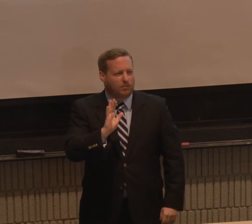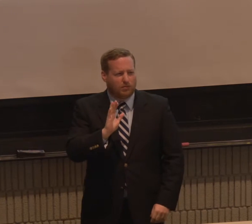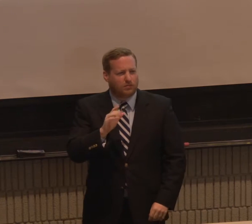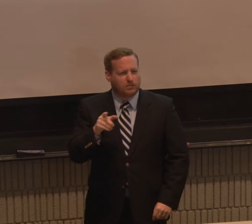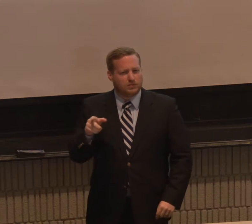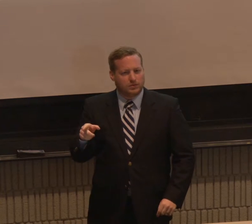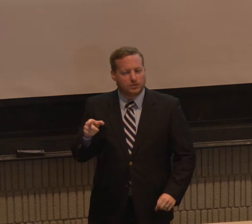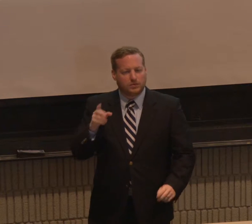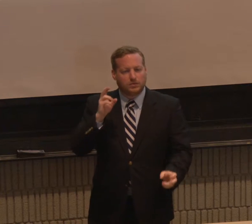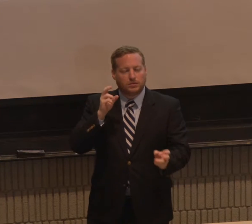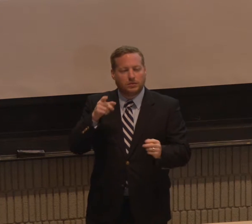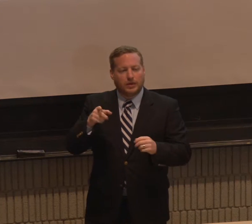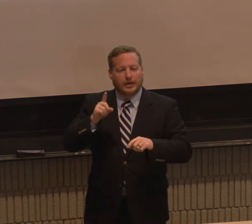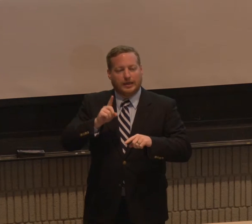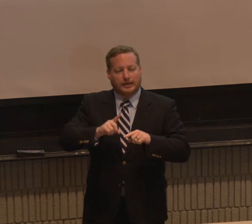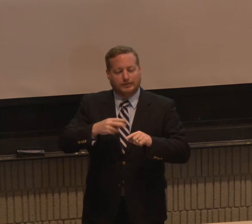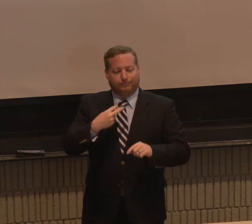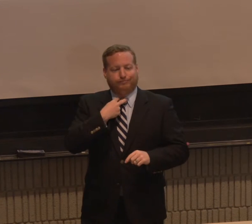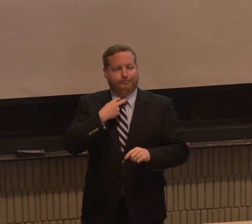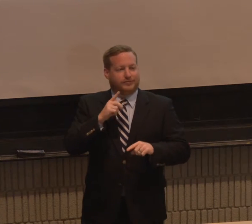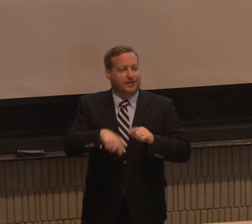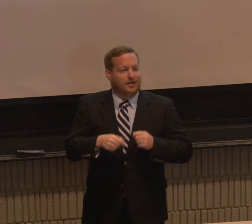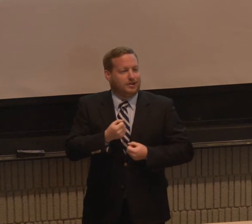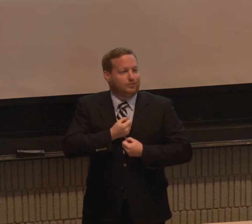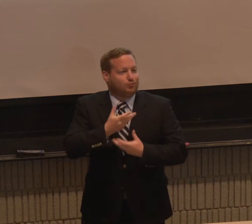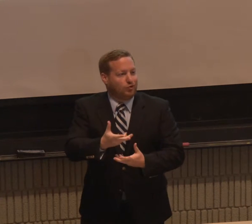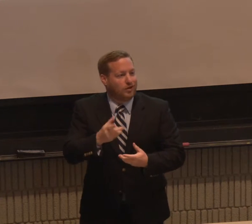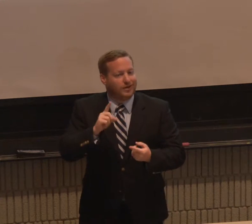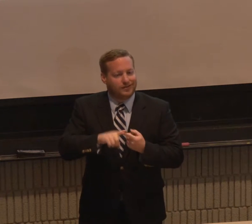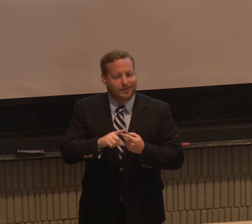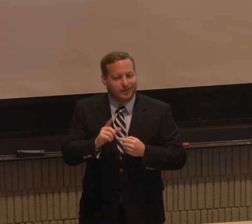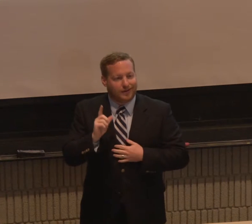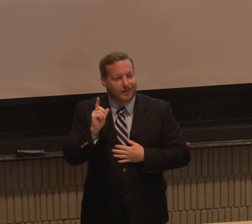much earlier than they can produce spoken language, regardless of their hearing status.